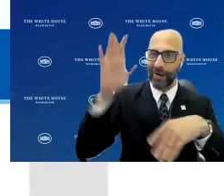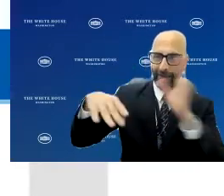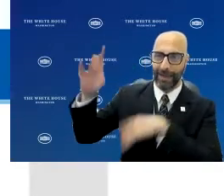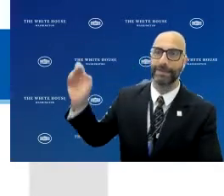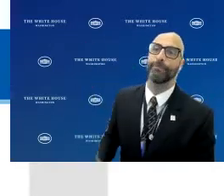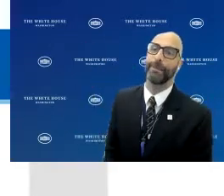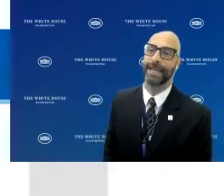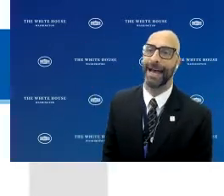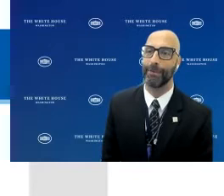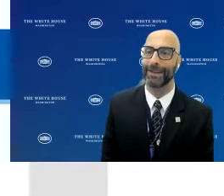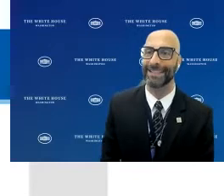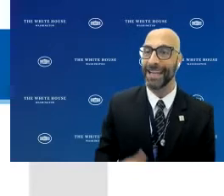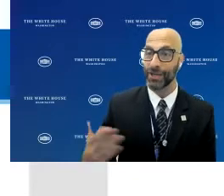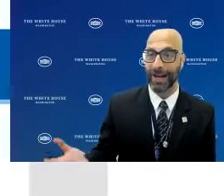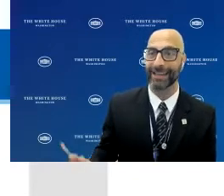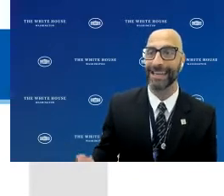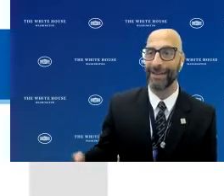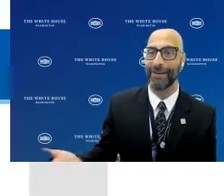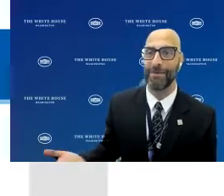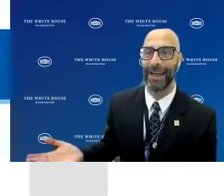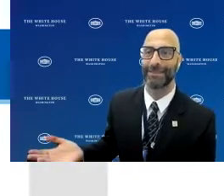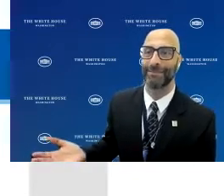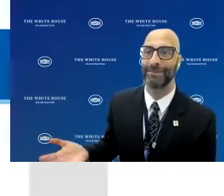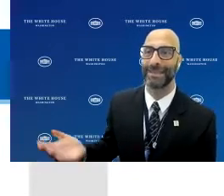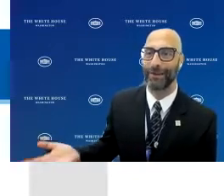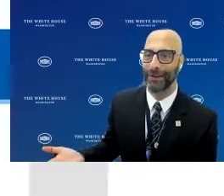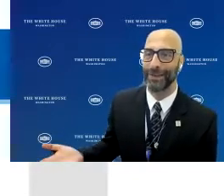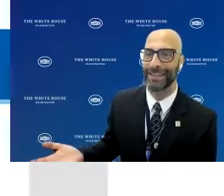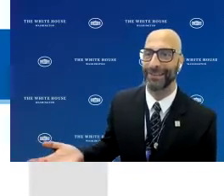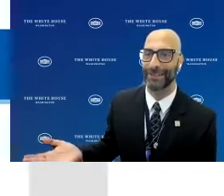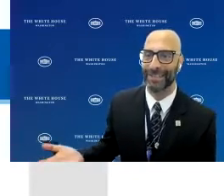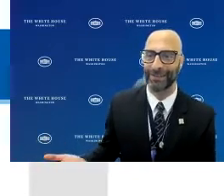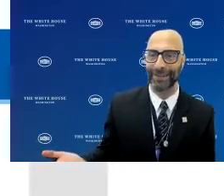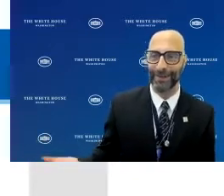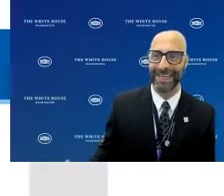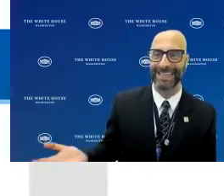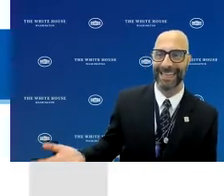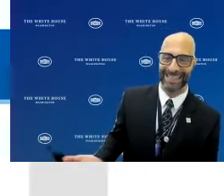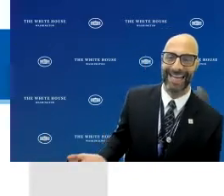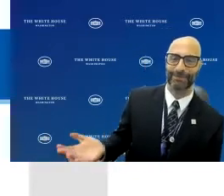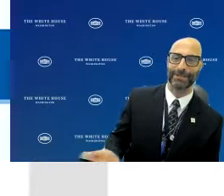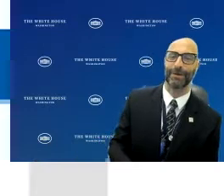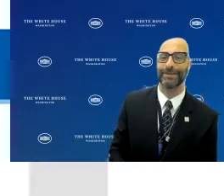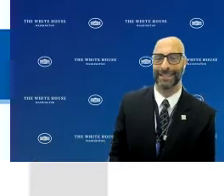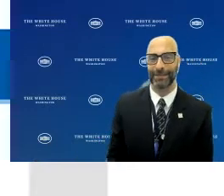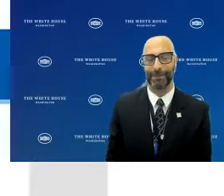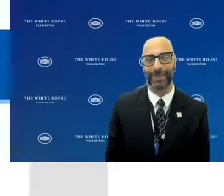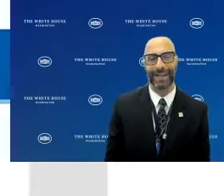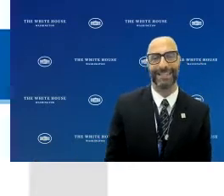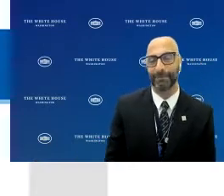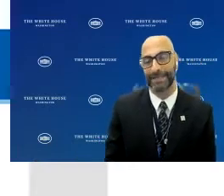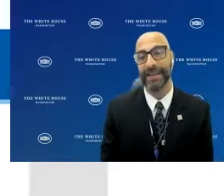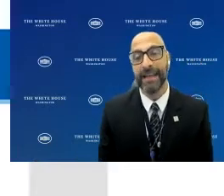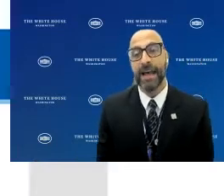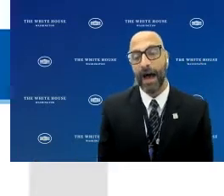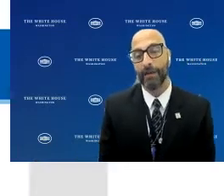the trend better than all the lumps and bumps that happen, because shockingly, even if people have symptoms, they don't go to the doctor as often on the weekend to get a test, which is why you see those